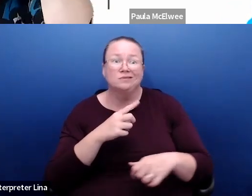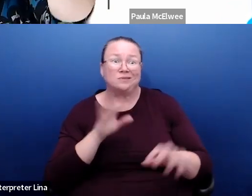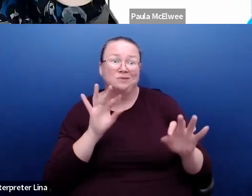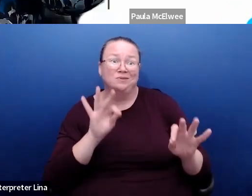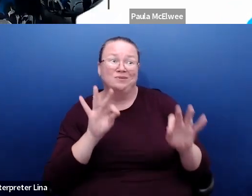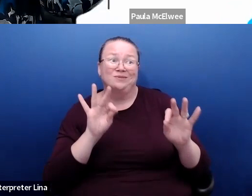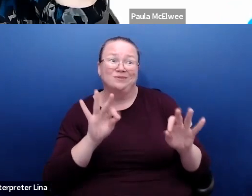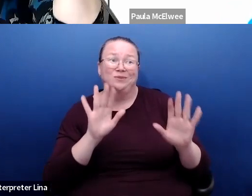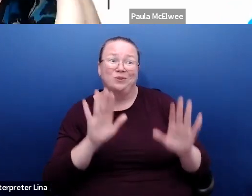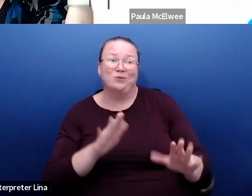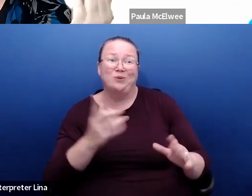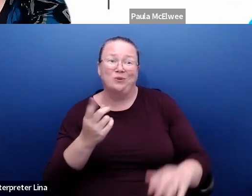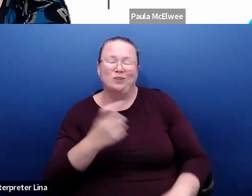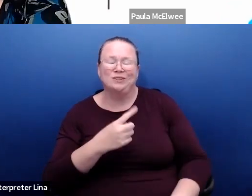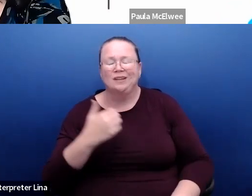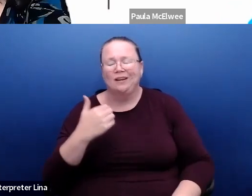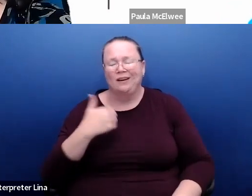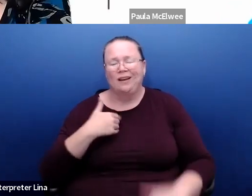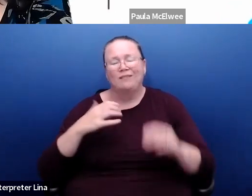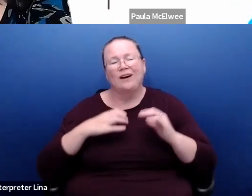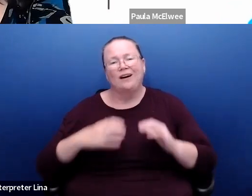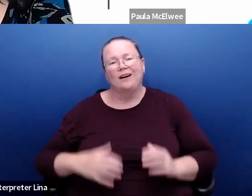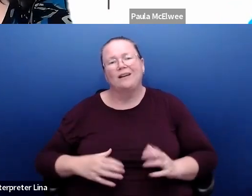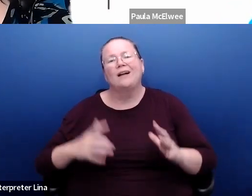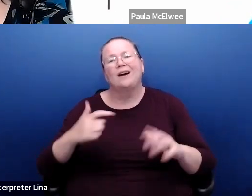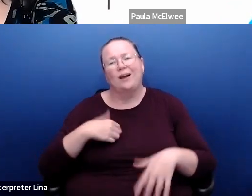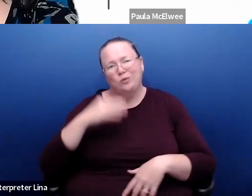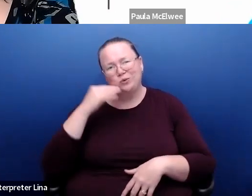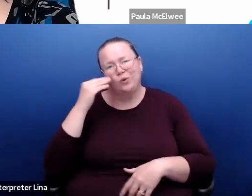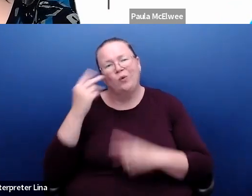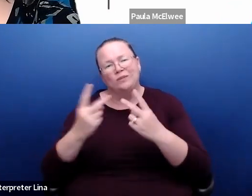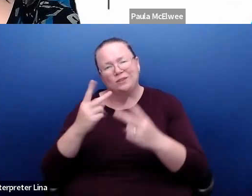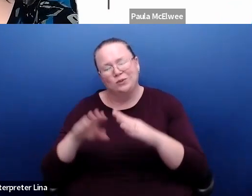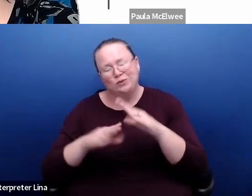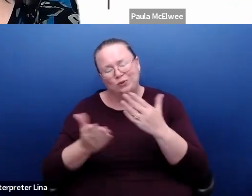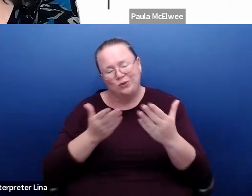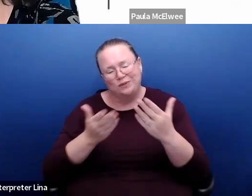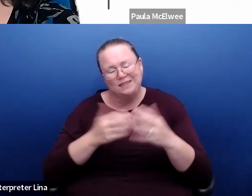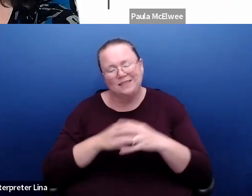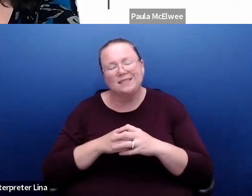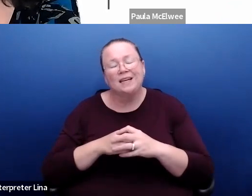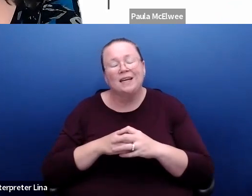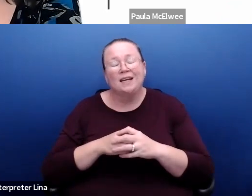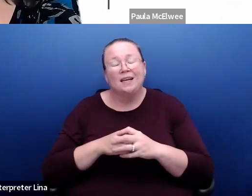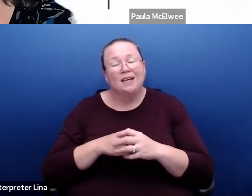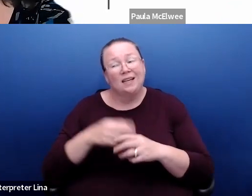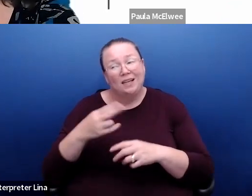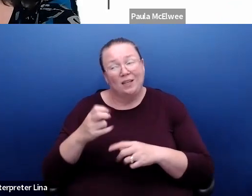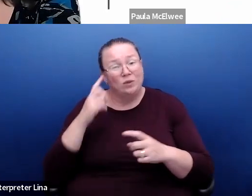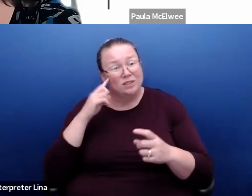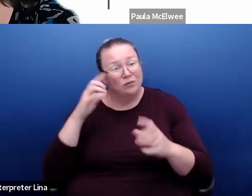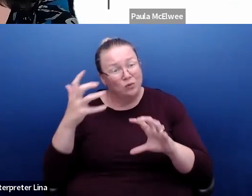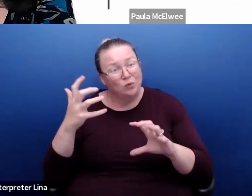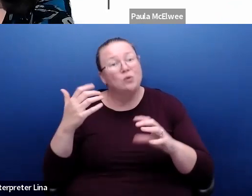excellent question. I had a client, I was doing home-based services, and he's very confused because he had